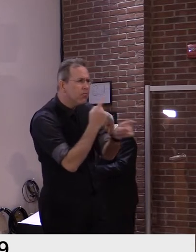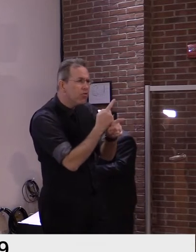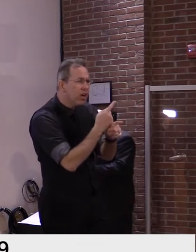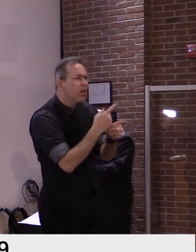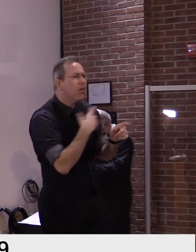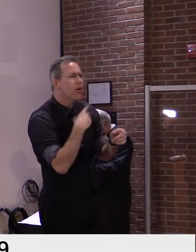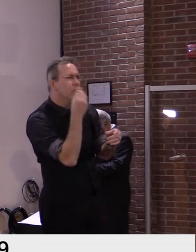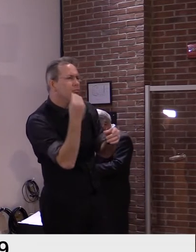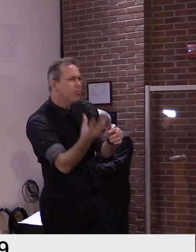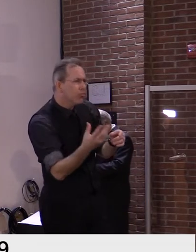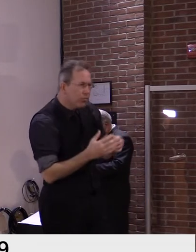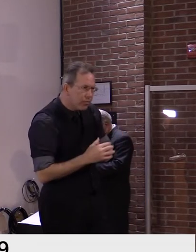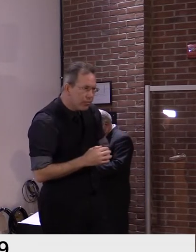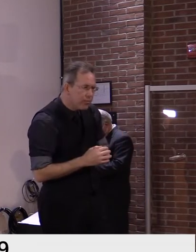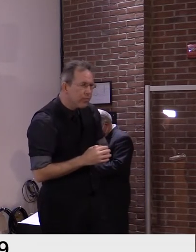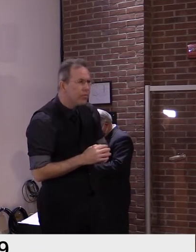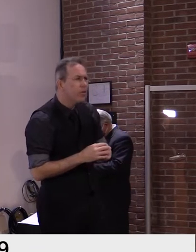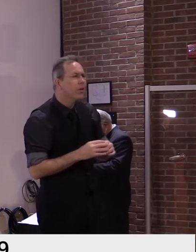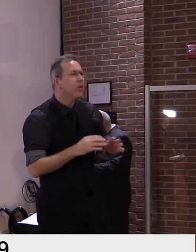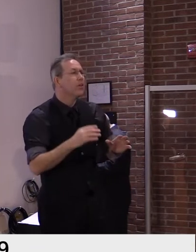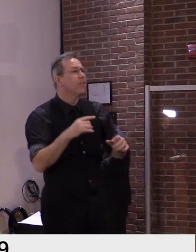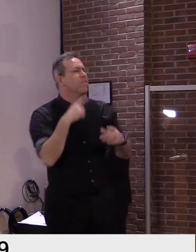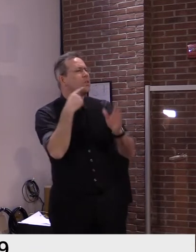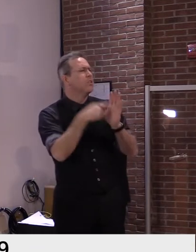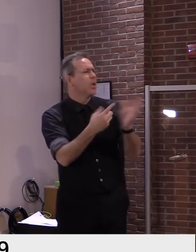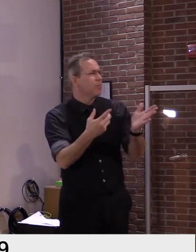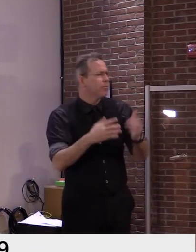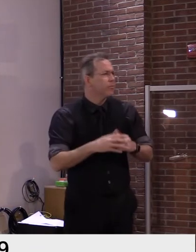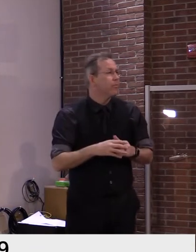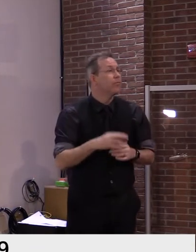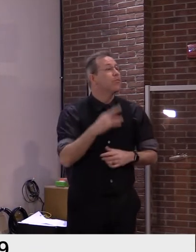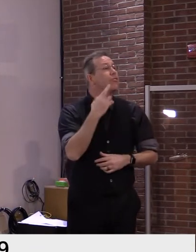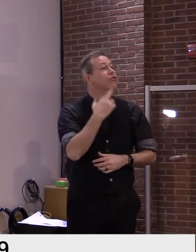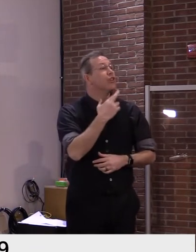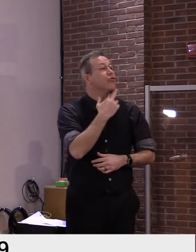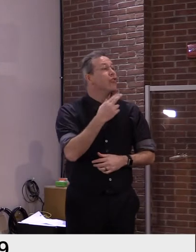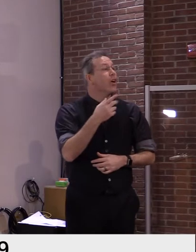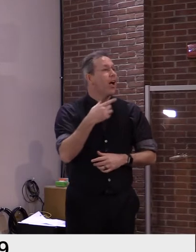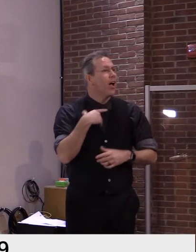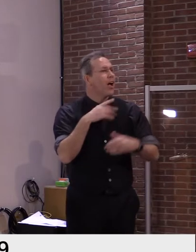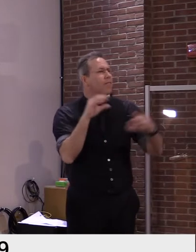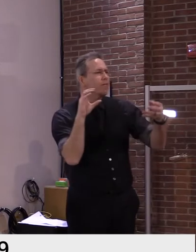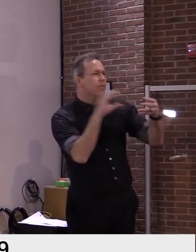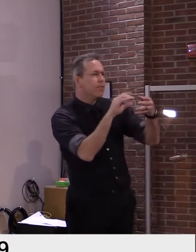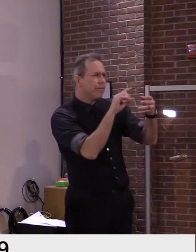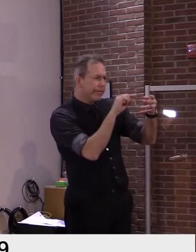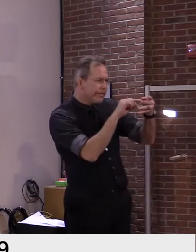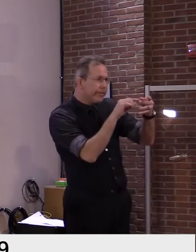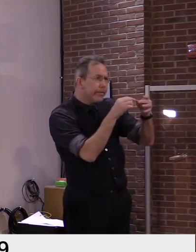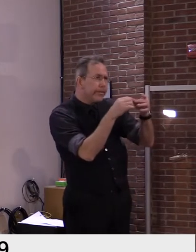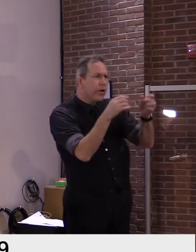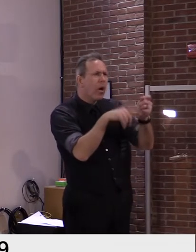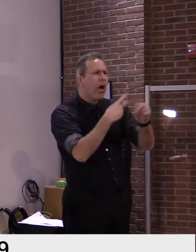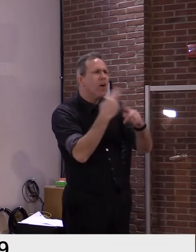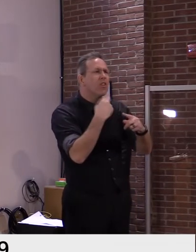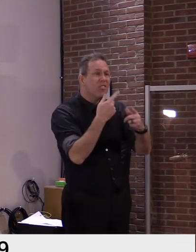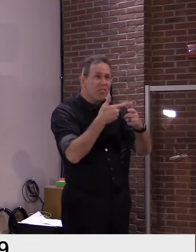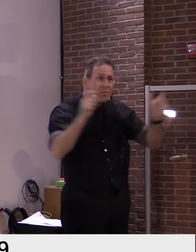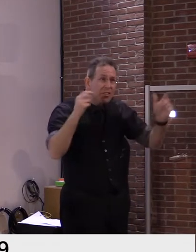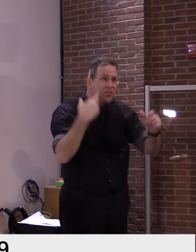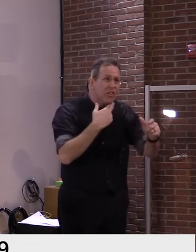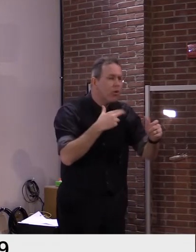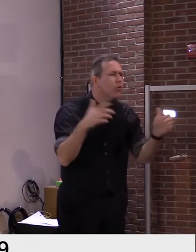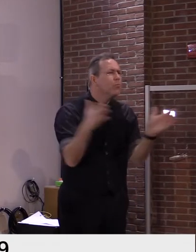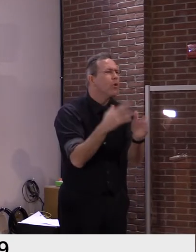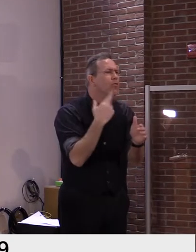set aside for restaurants and shuttered venues. But again, I don't know what the criteria is in terms of how big or how small they are. I'm not sure if I